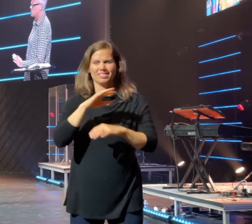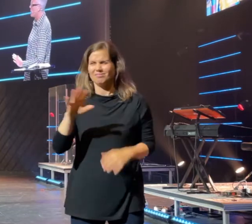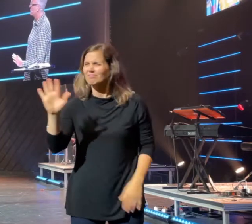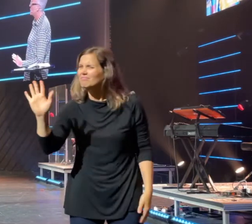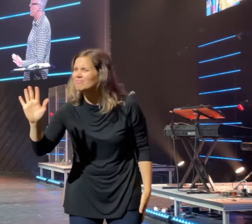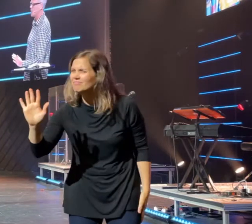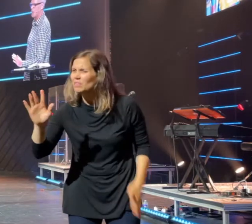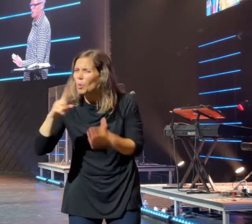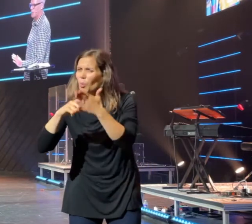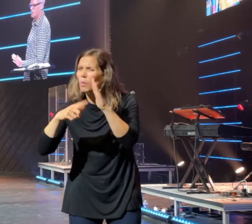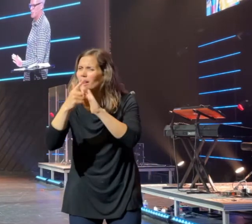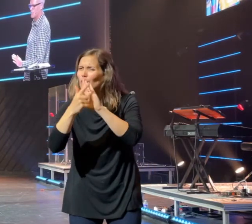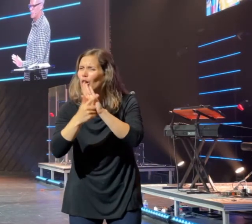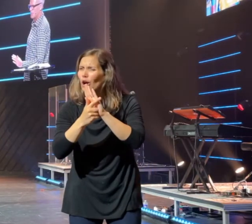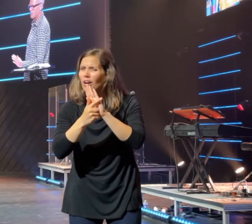What's the law is he talking about?